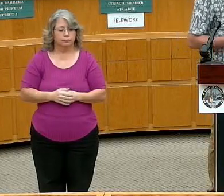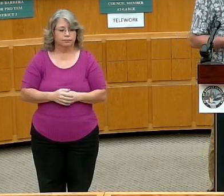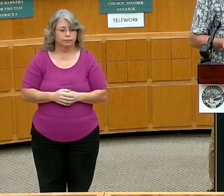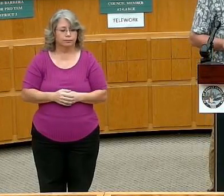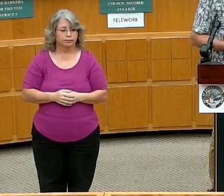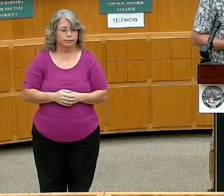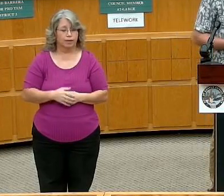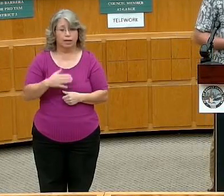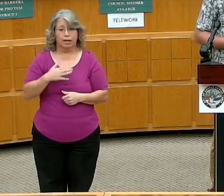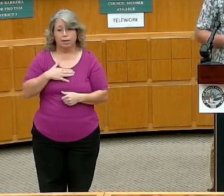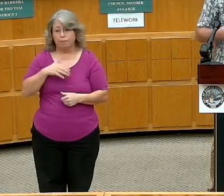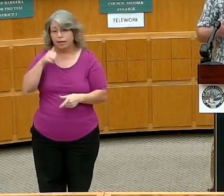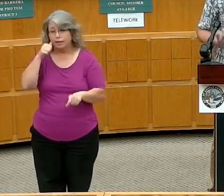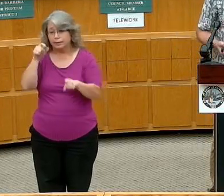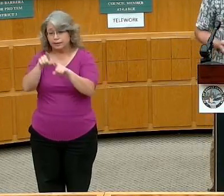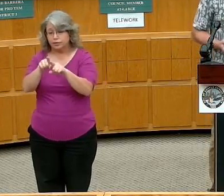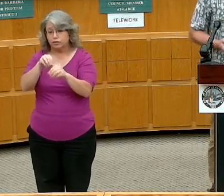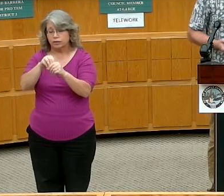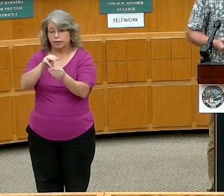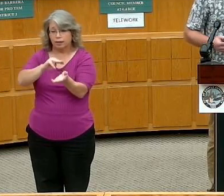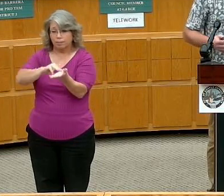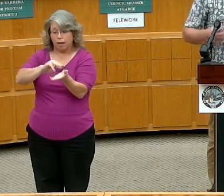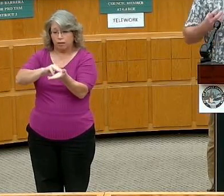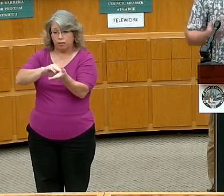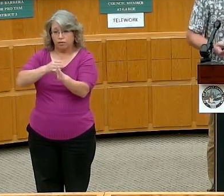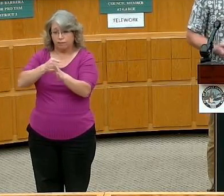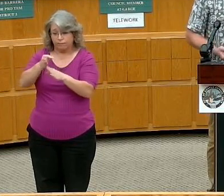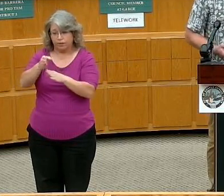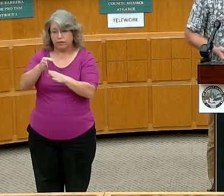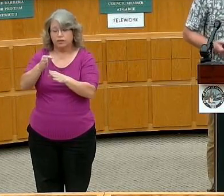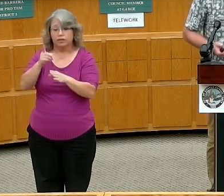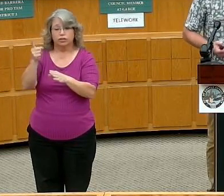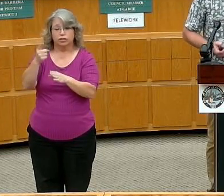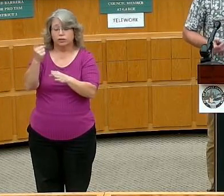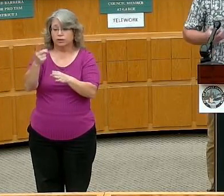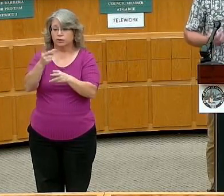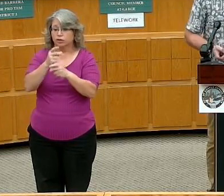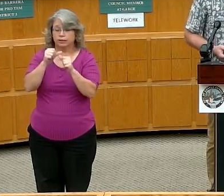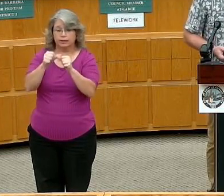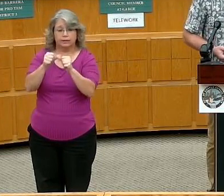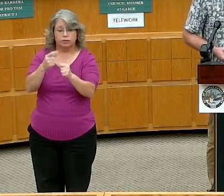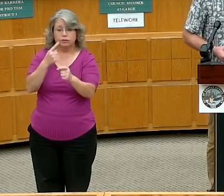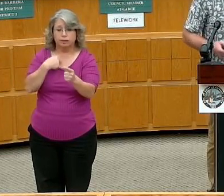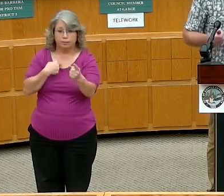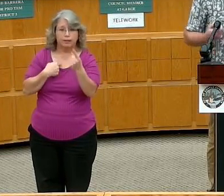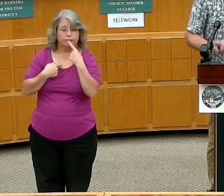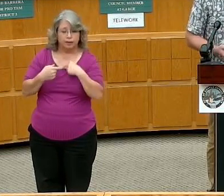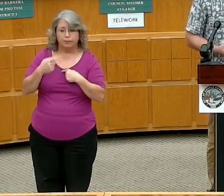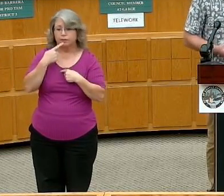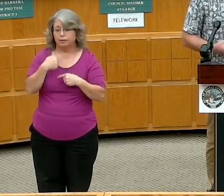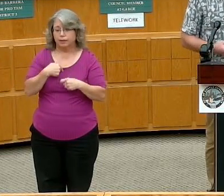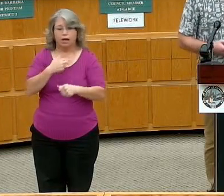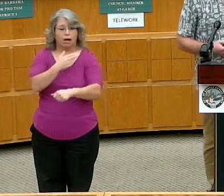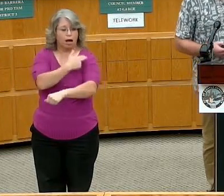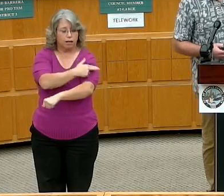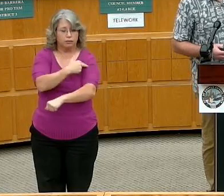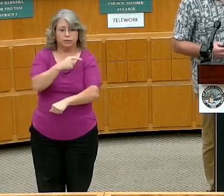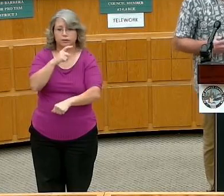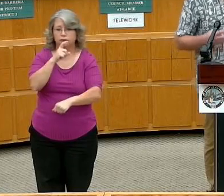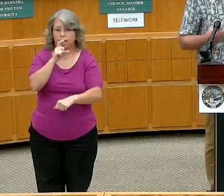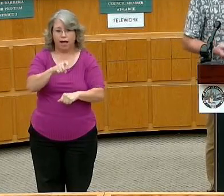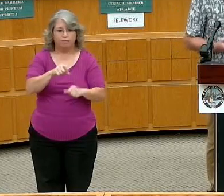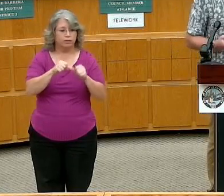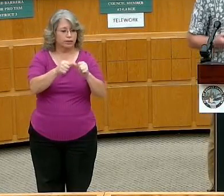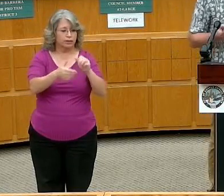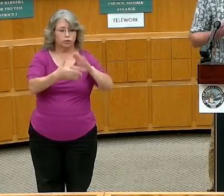And my sister's a medical professional, and she just keeps telling me, you have to have, the hospitals have to operate. You have to have that operating, because